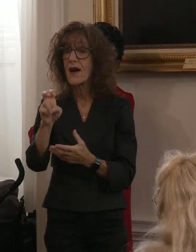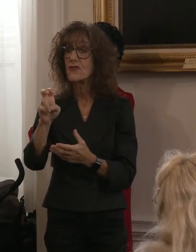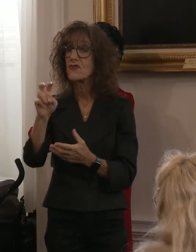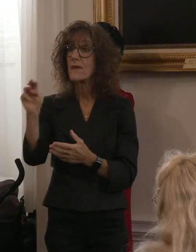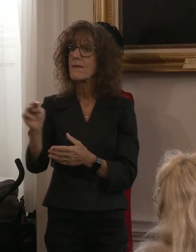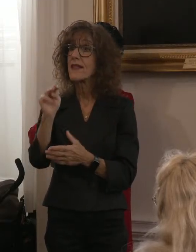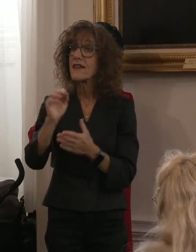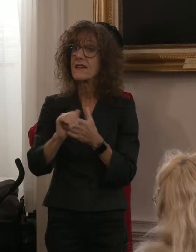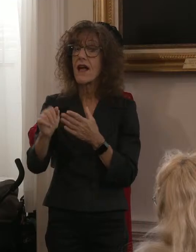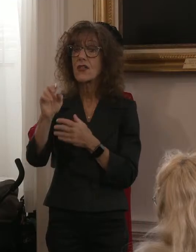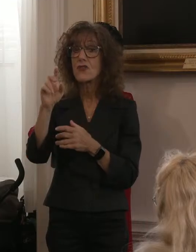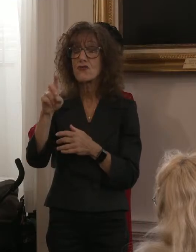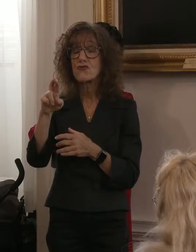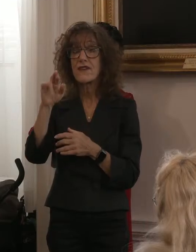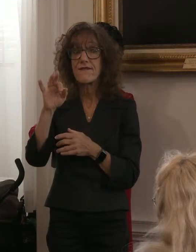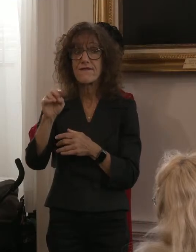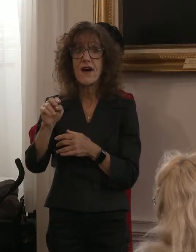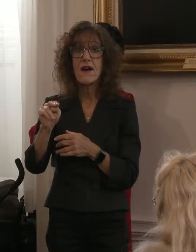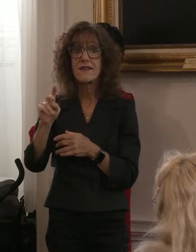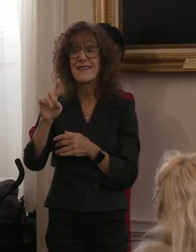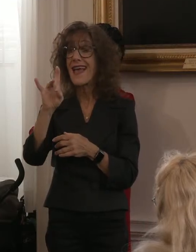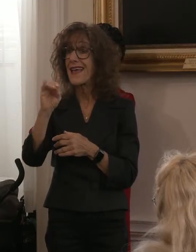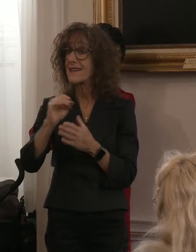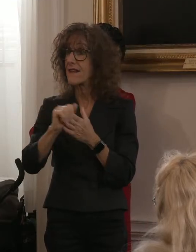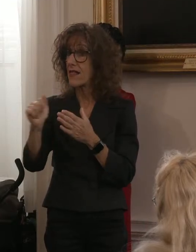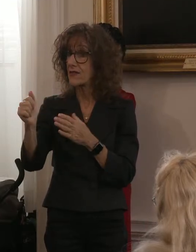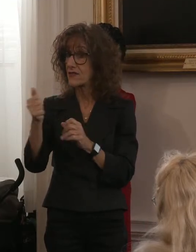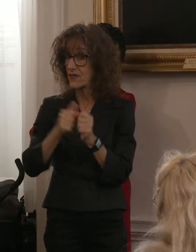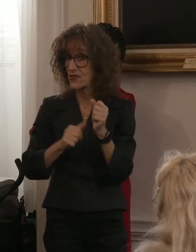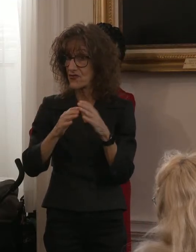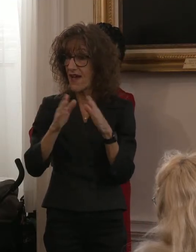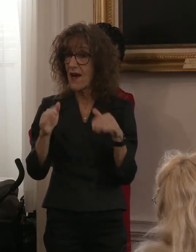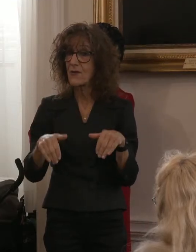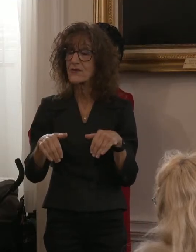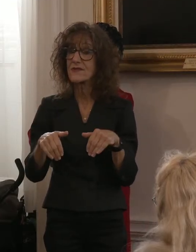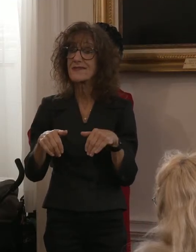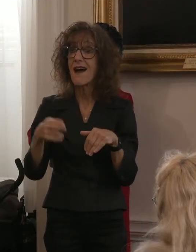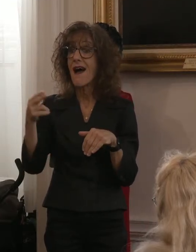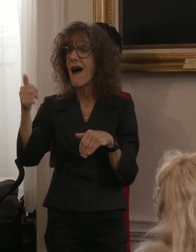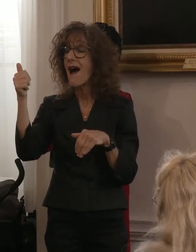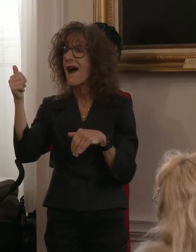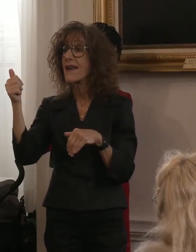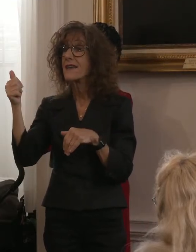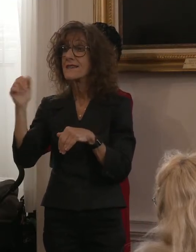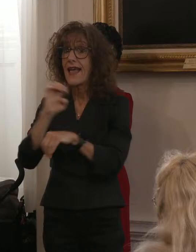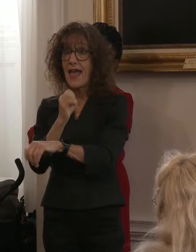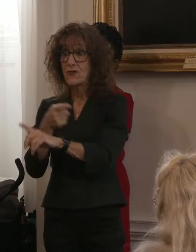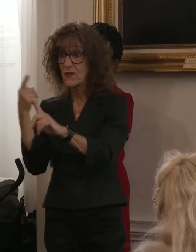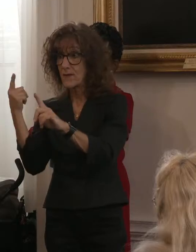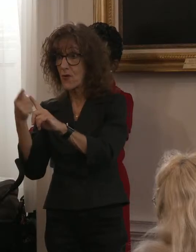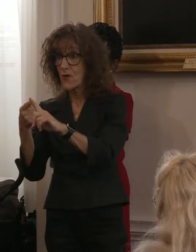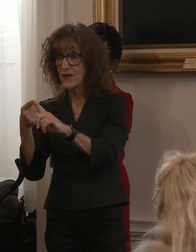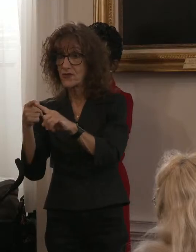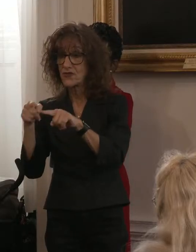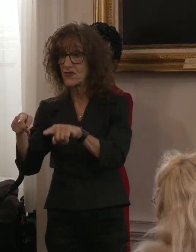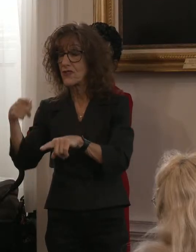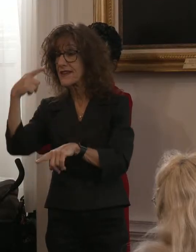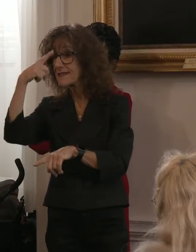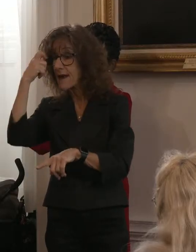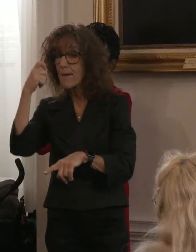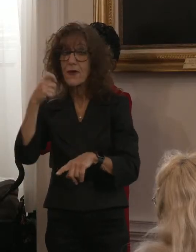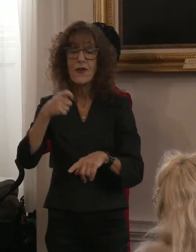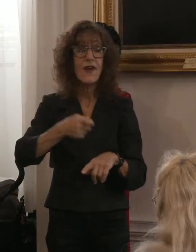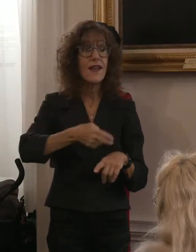refund that's an average of $80 per household, split between the highest points of energy consumption of the year in the height of summer and the height of